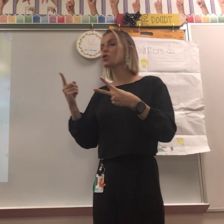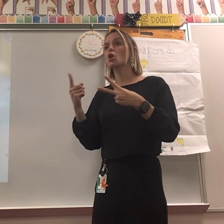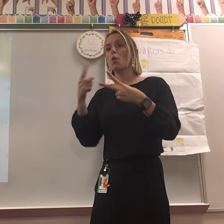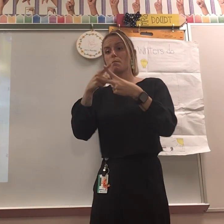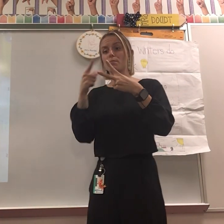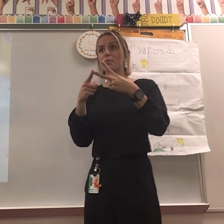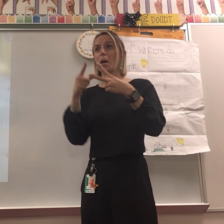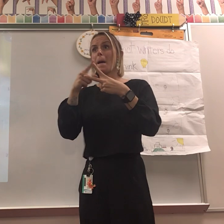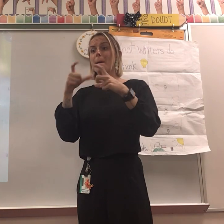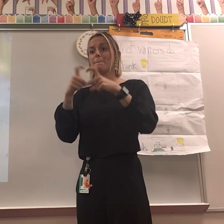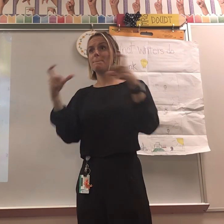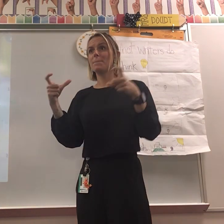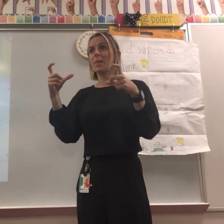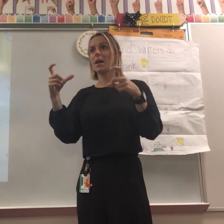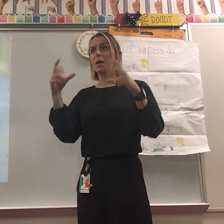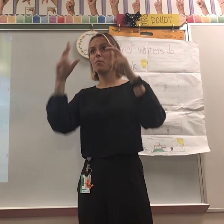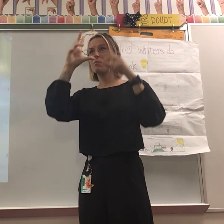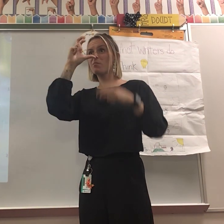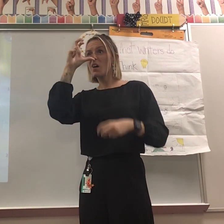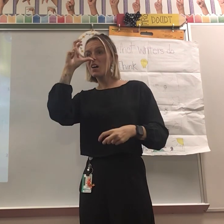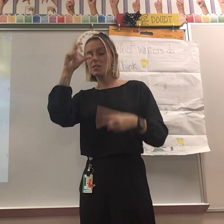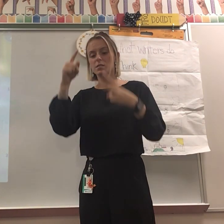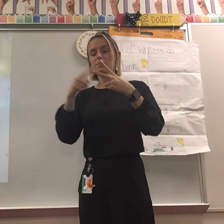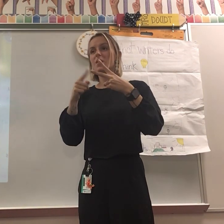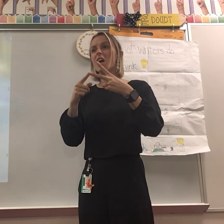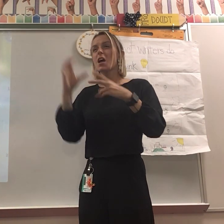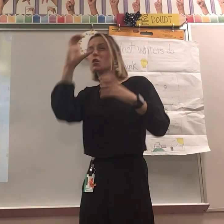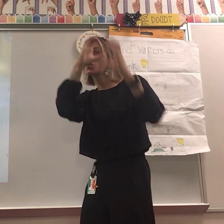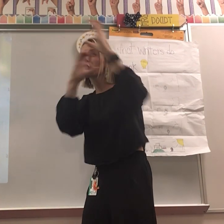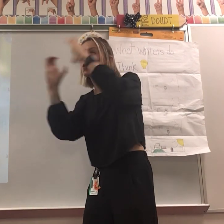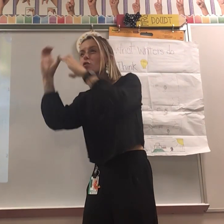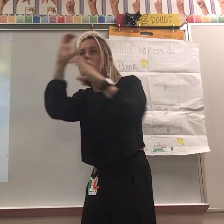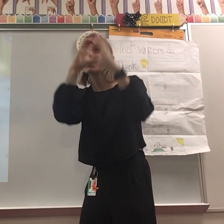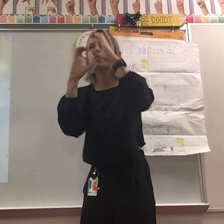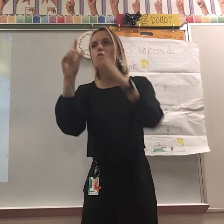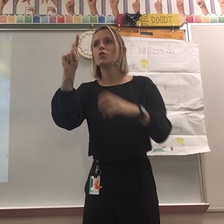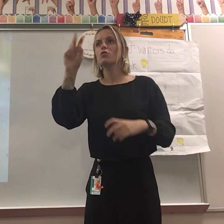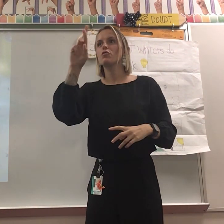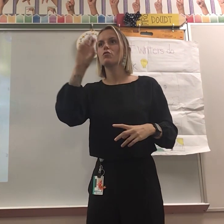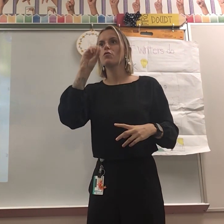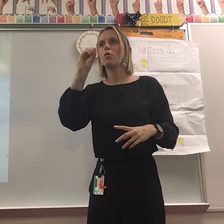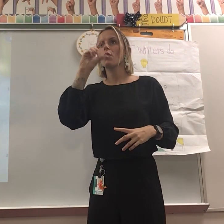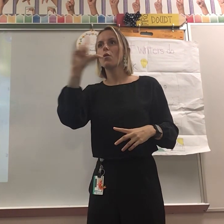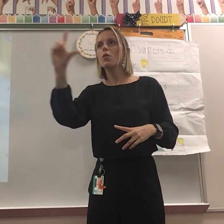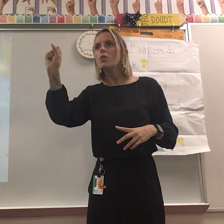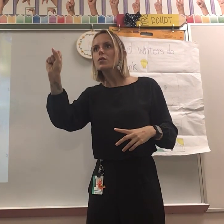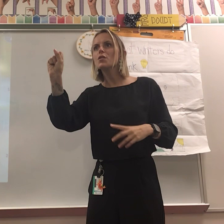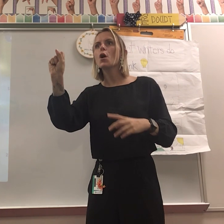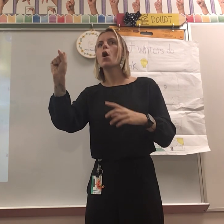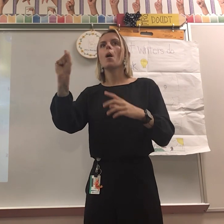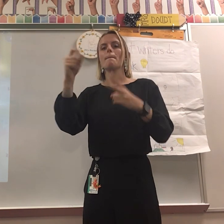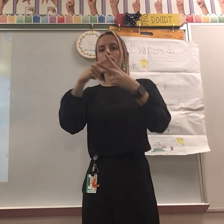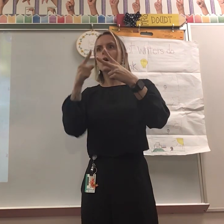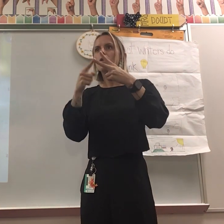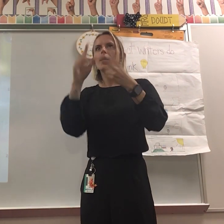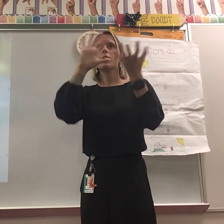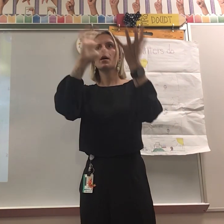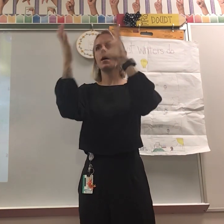Bugs and Searching for Trolls. We're going to compare them, and we're going to look for how